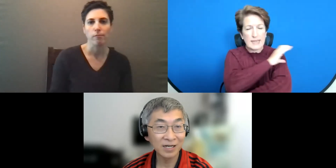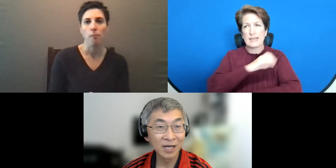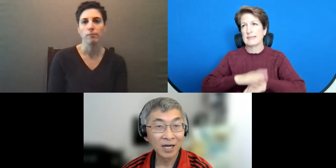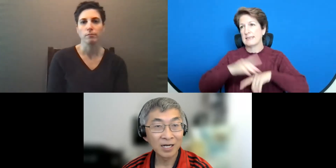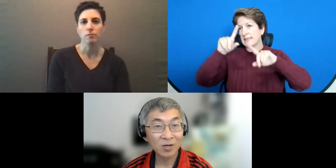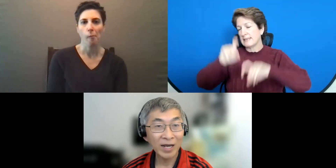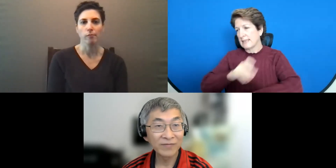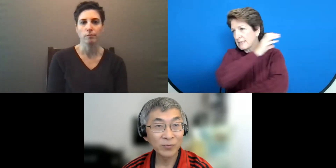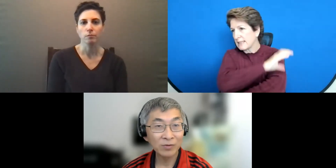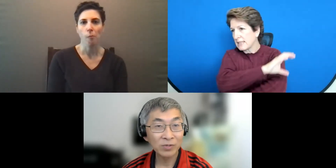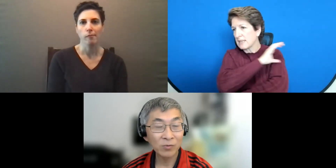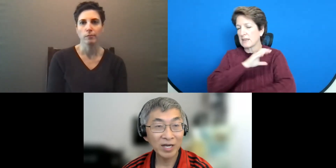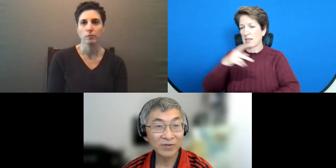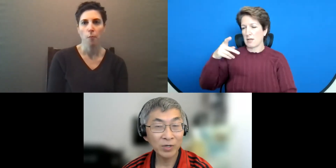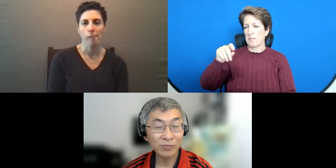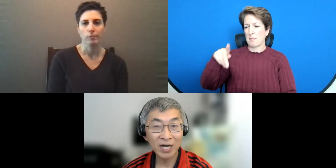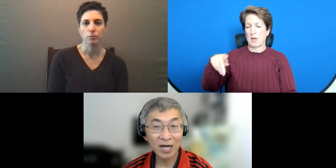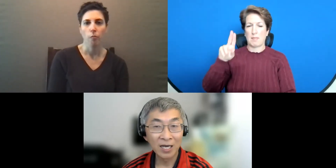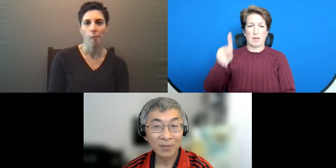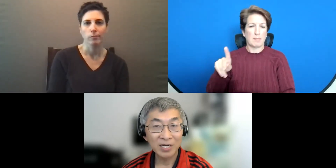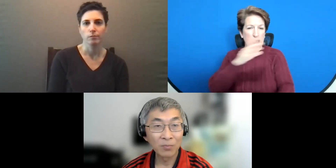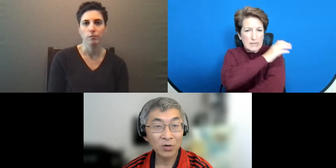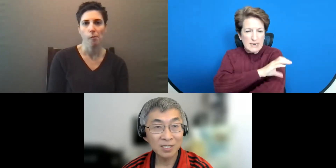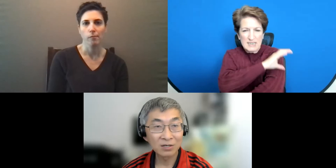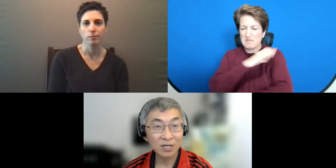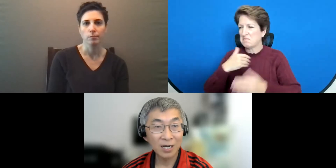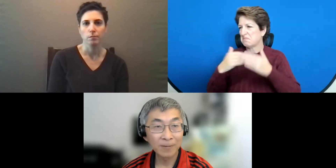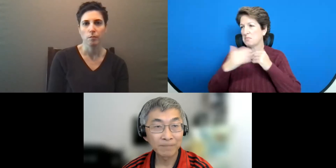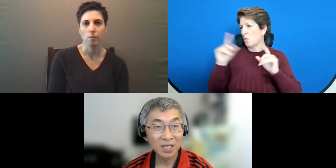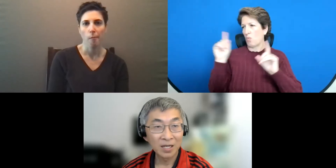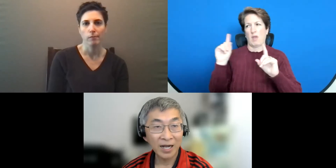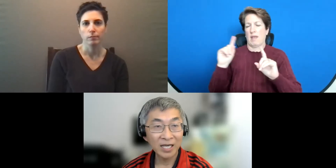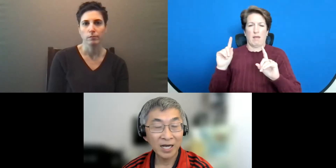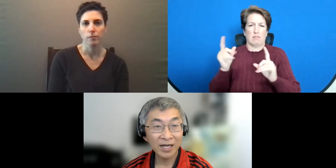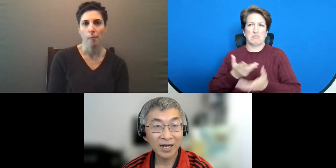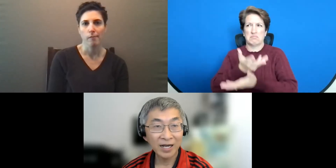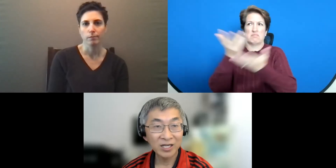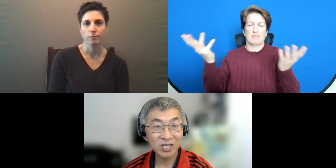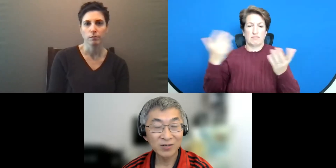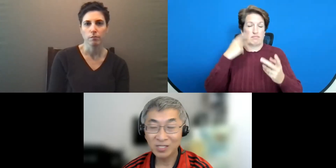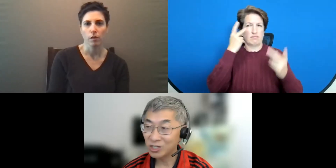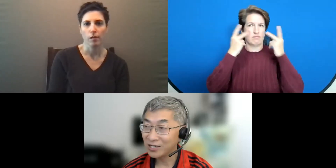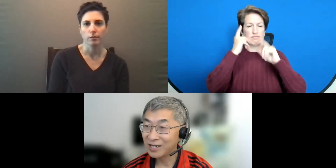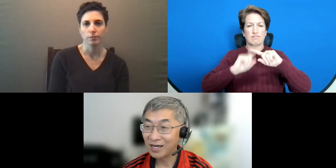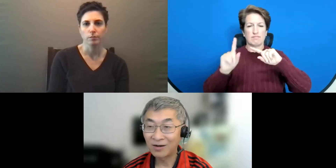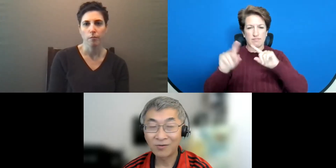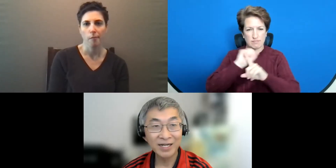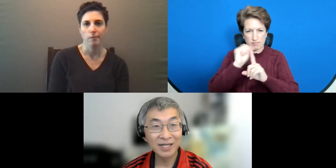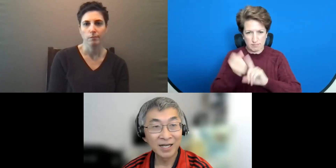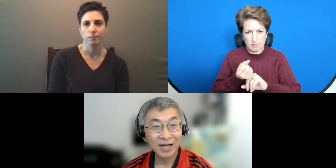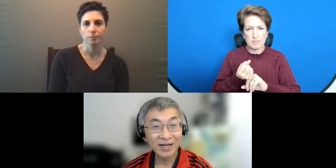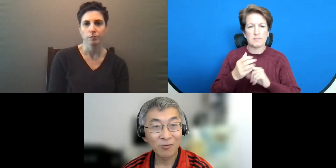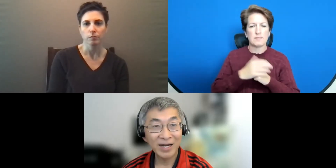clinic, and wherever we are. But more so, I shared with Shahina,